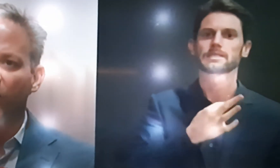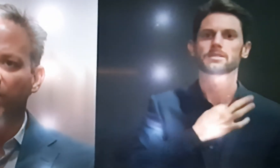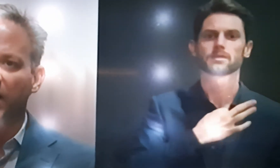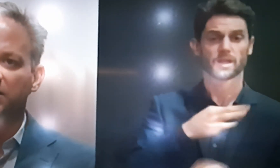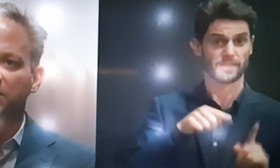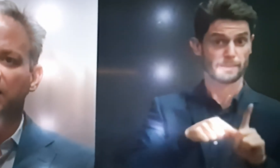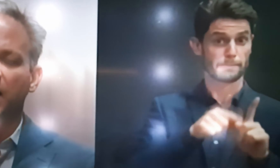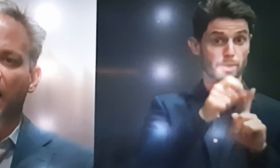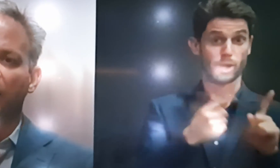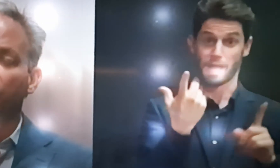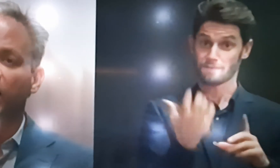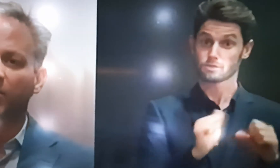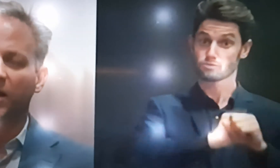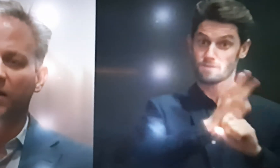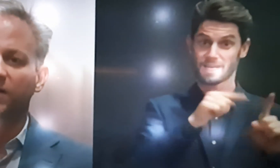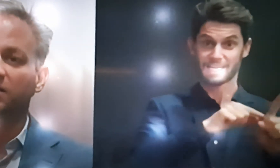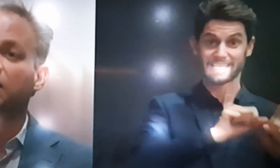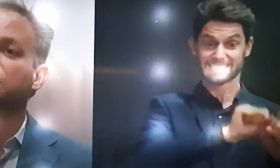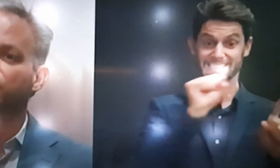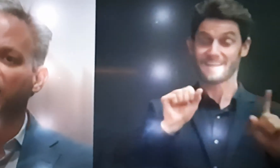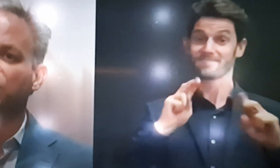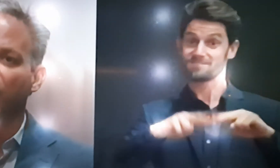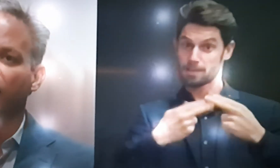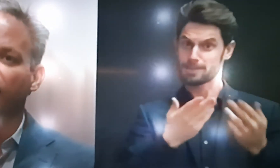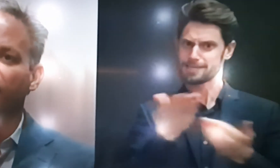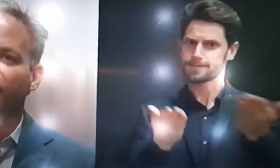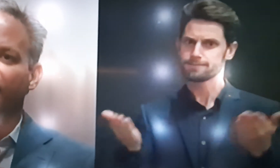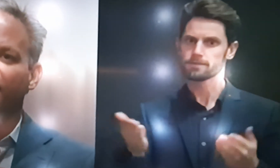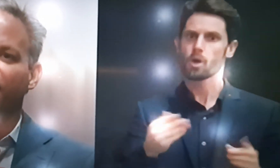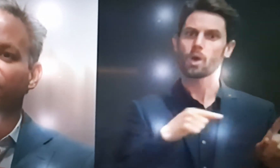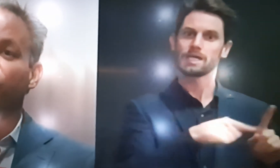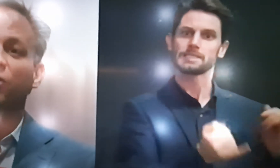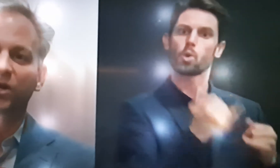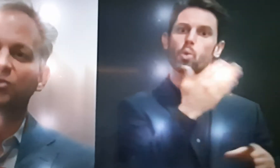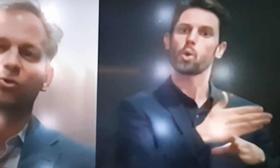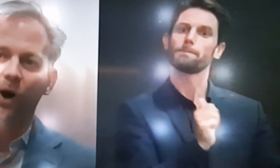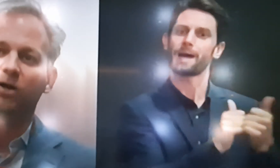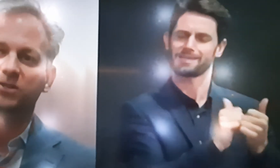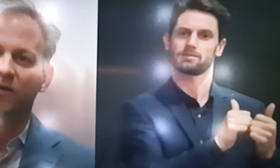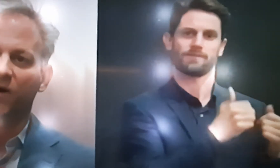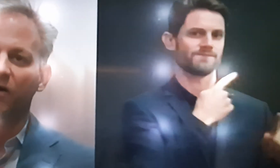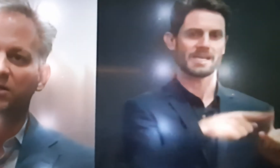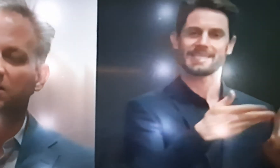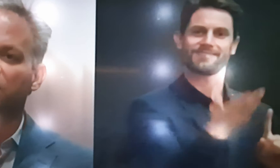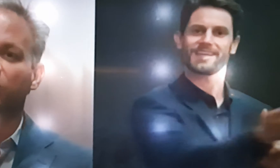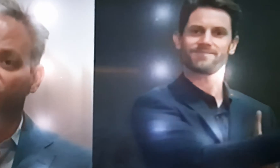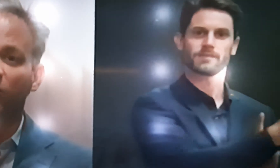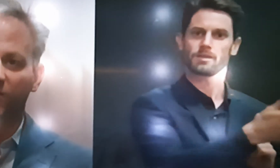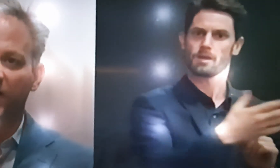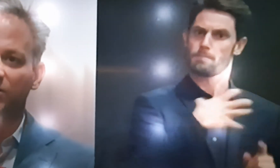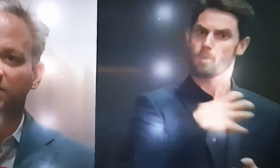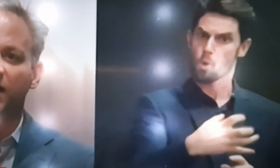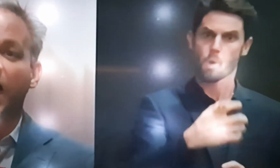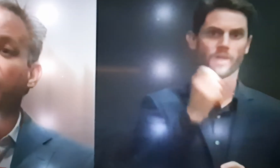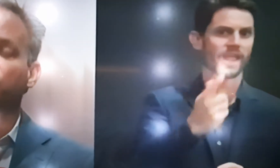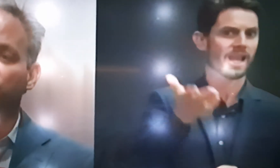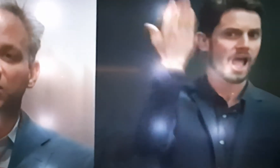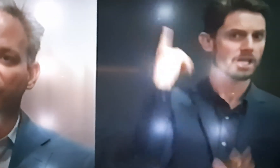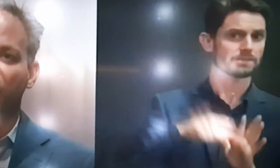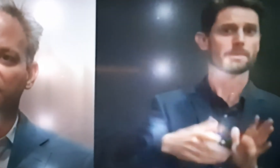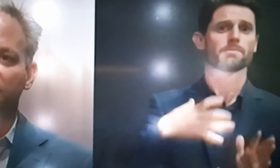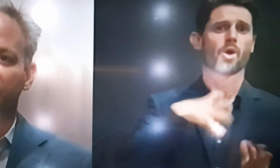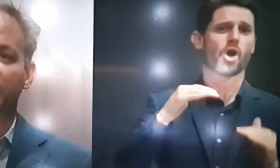within workplaces who end up getting infected is much higher than for the original wild-type virus. So it's more infectious, and